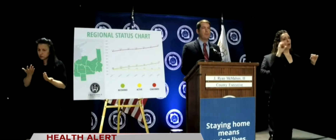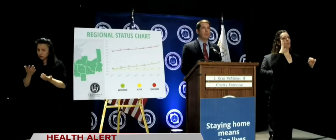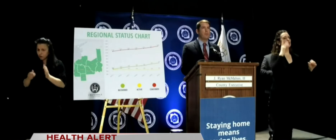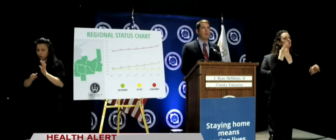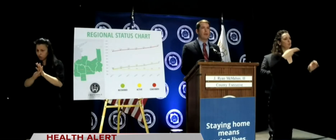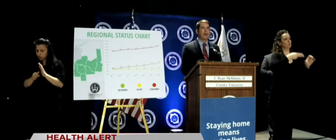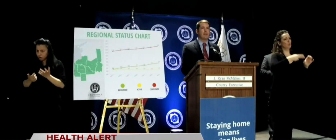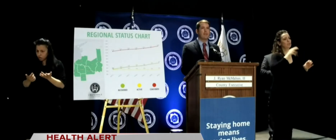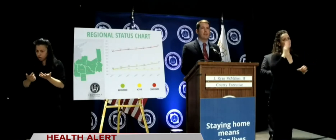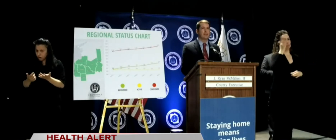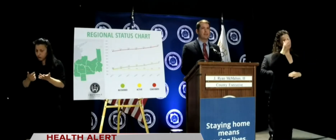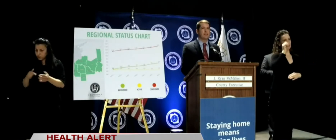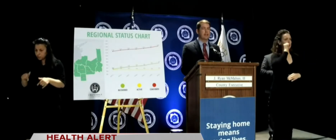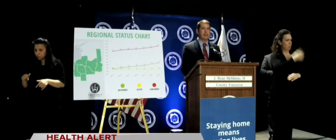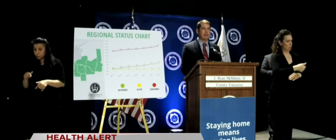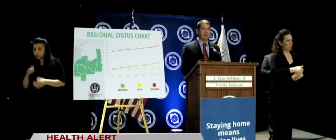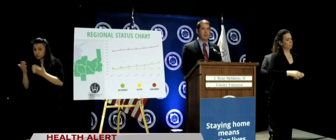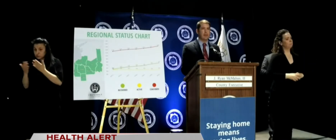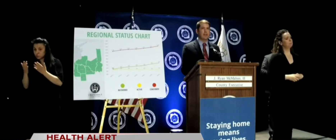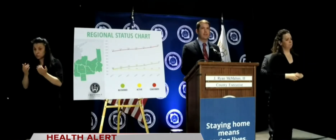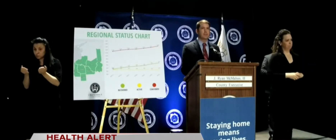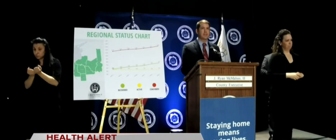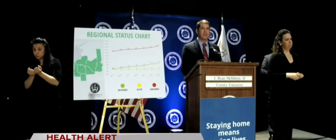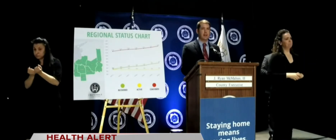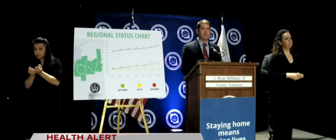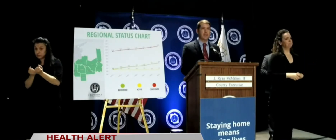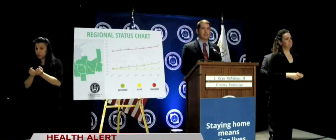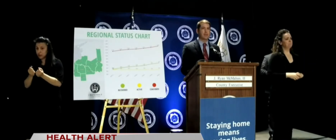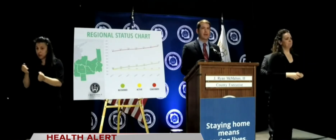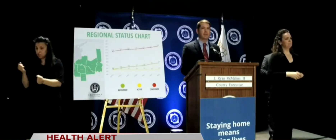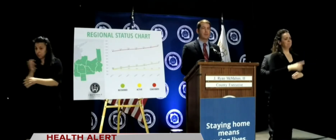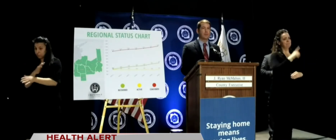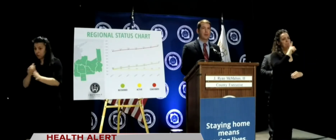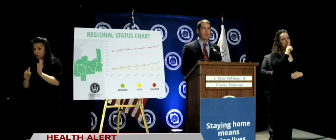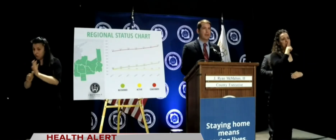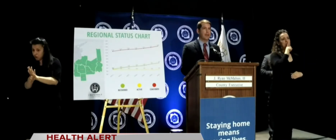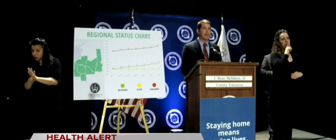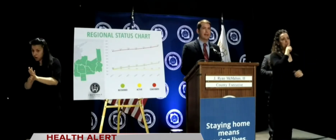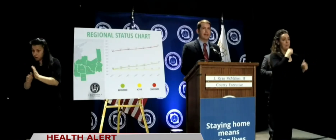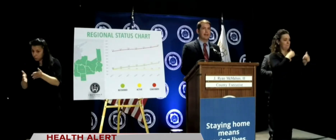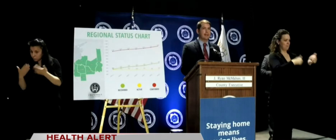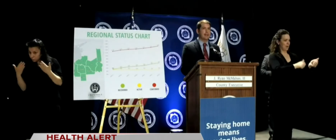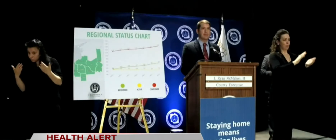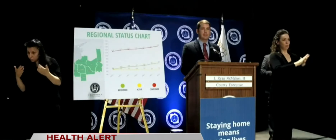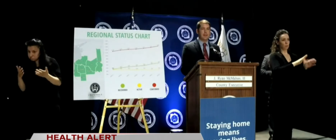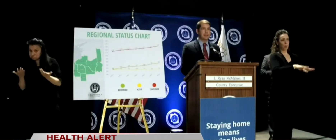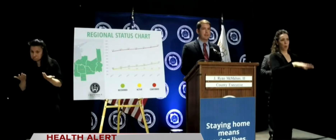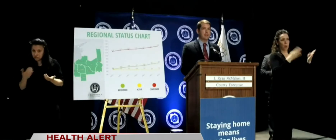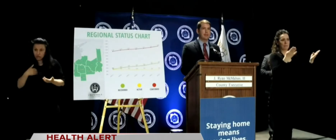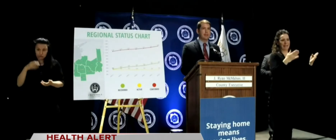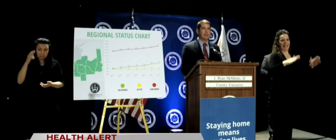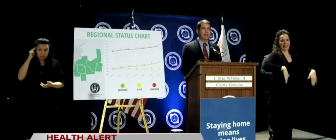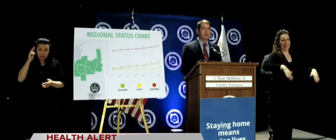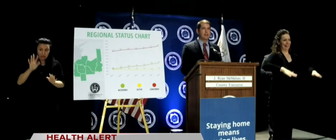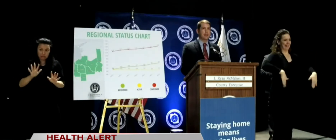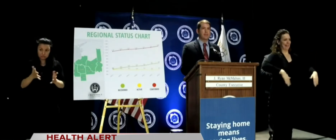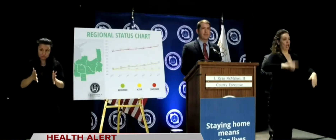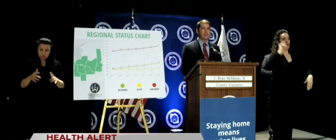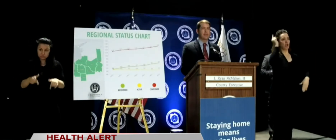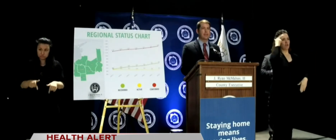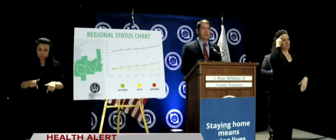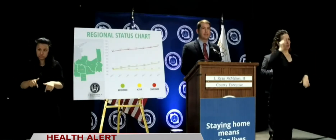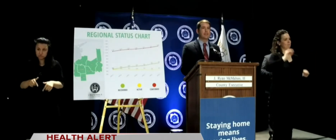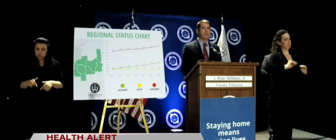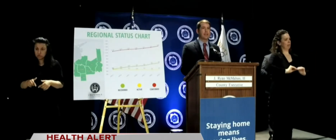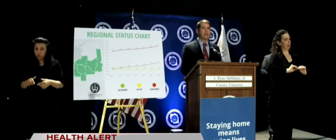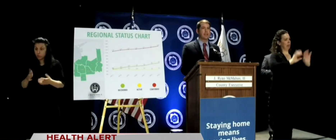We won't have, it's not likely that we'll have any specific updates around school reopening. The governor's made it clear that that's a